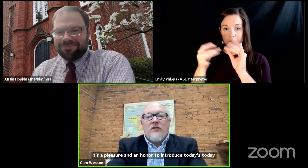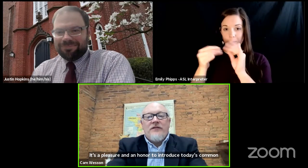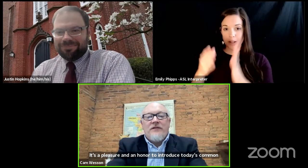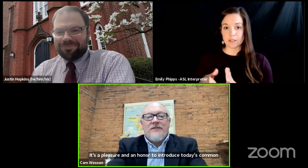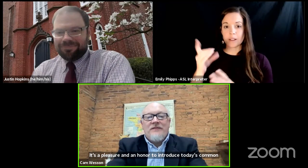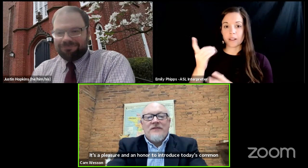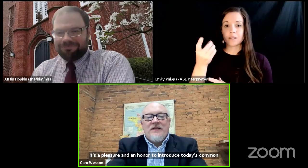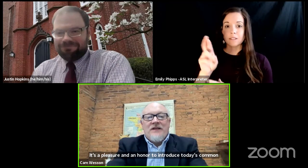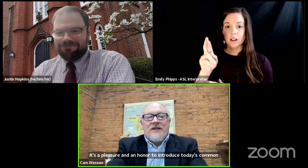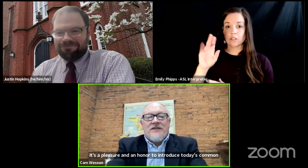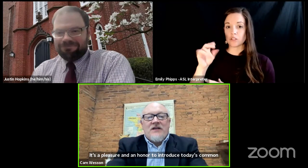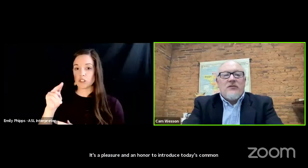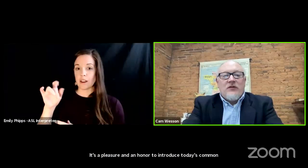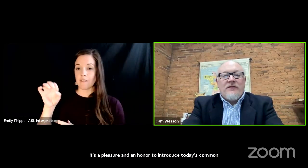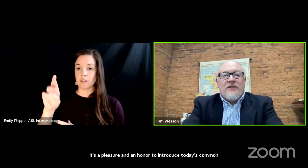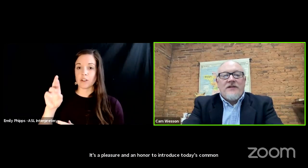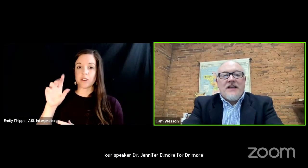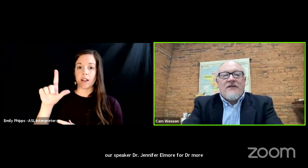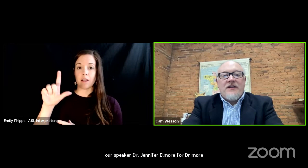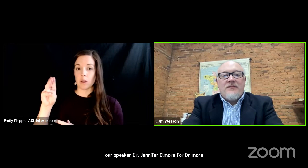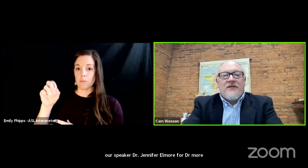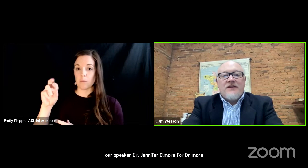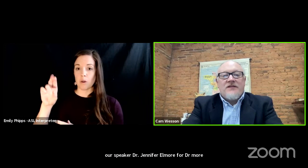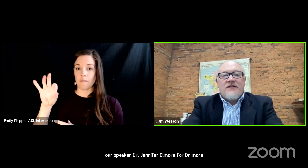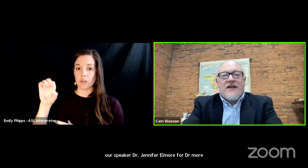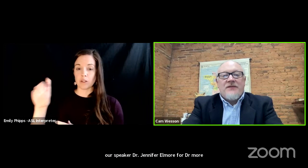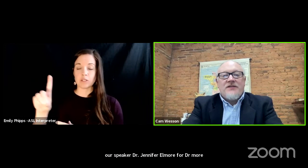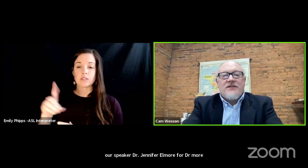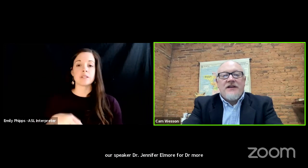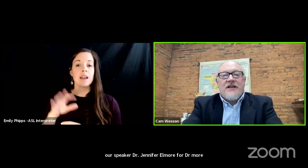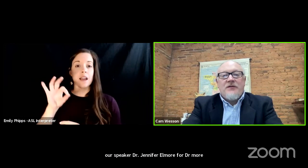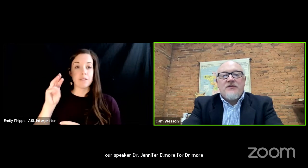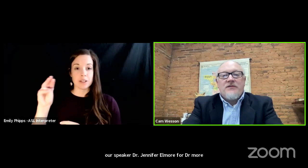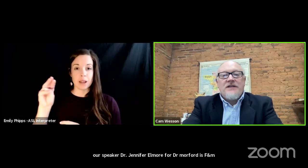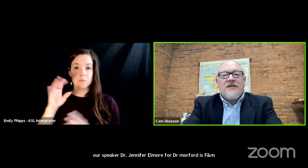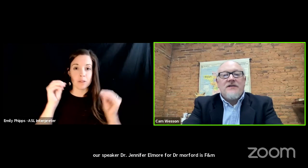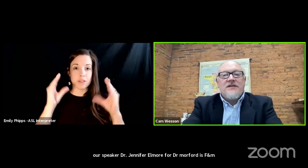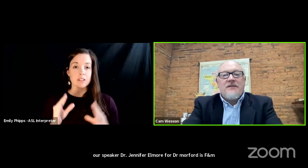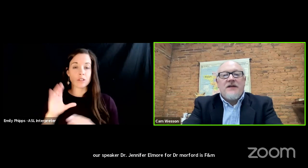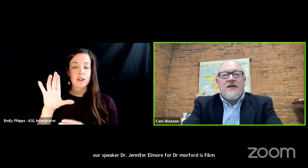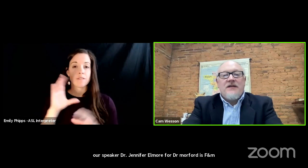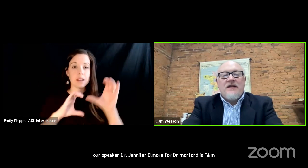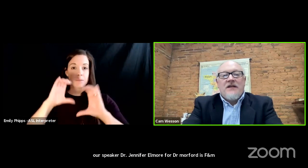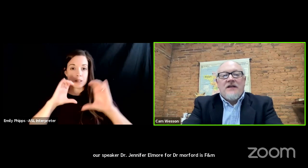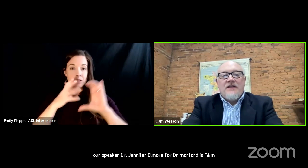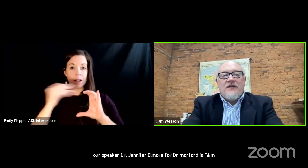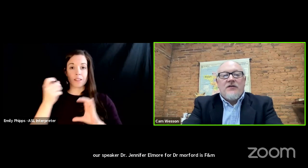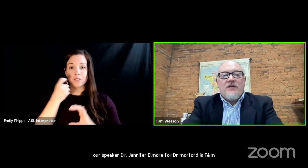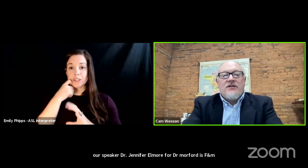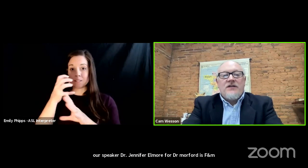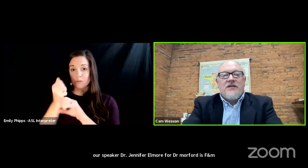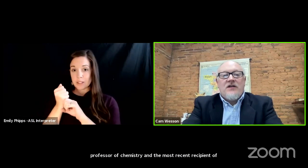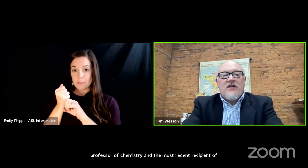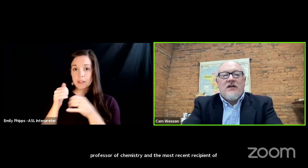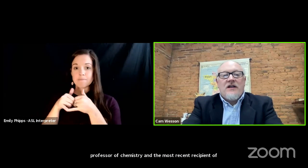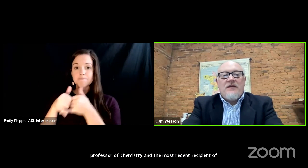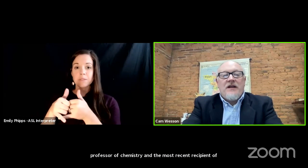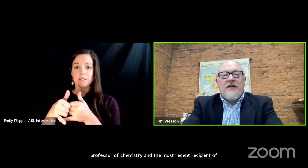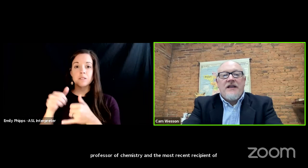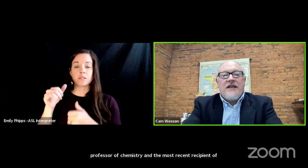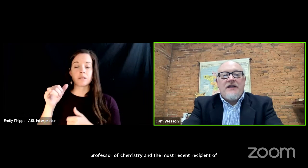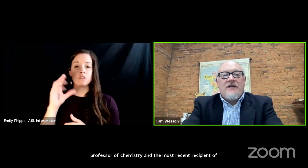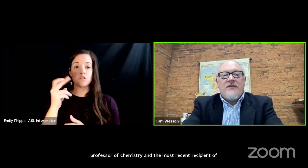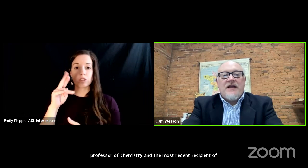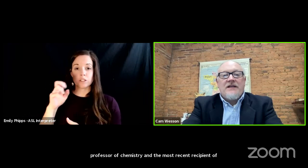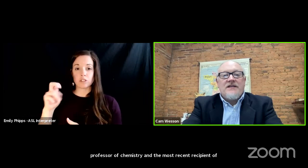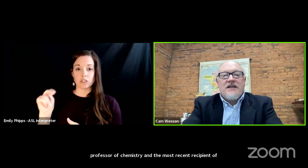L. Morford. Dr. Morford is F&M Professor of Chemistry and the most recent recipient of the Christian R. and